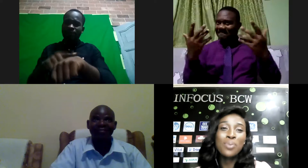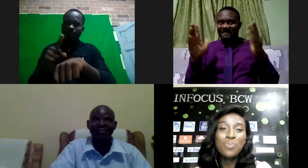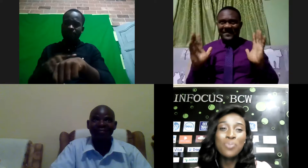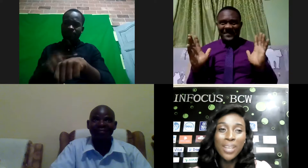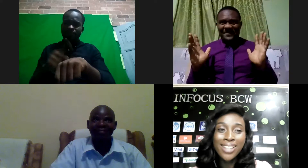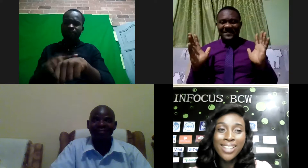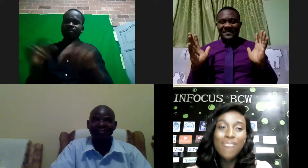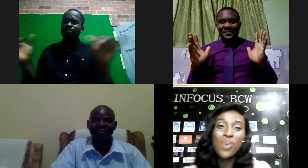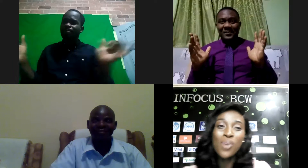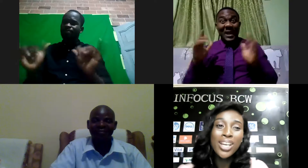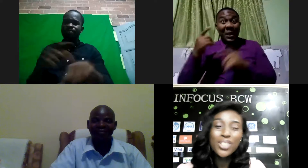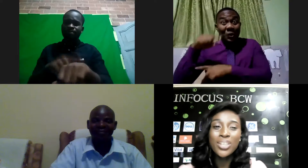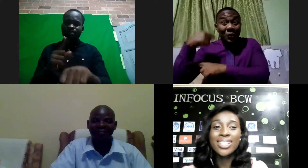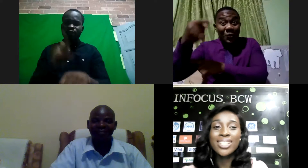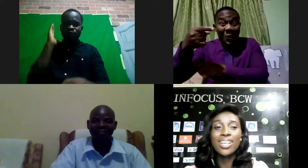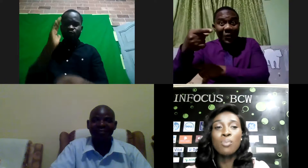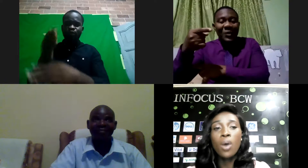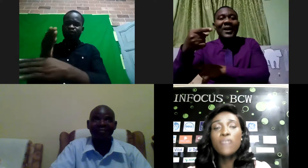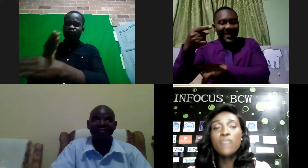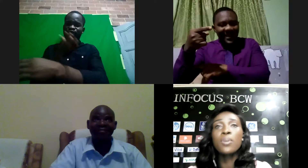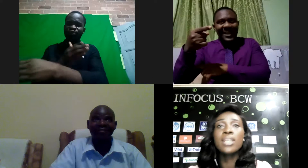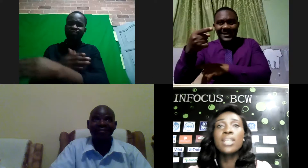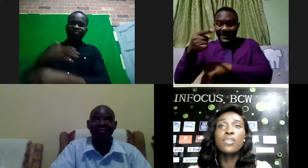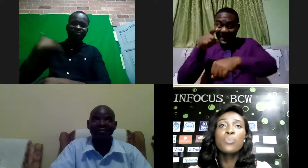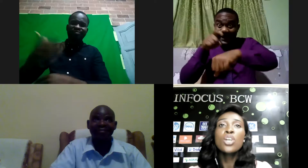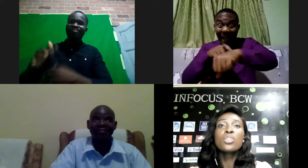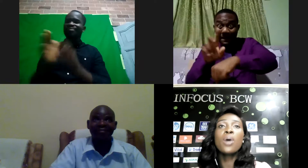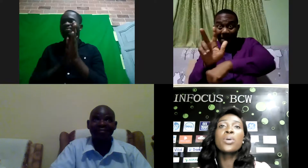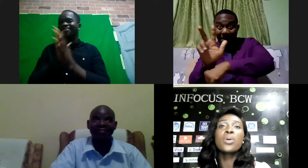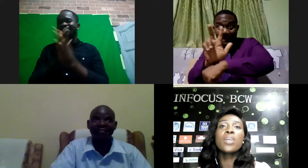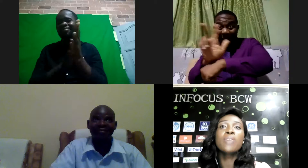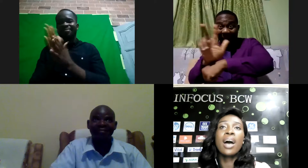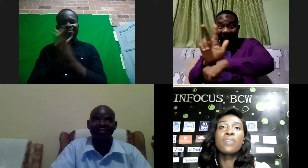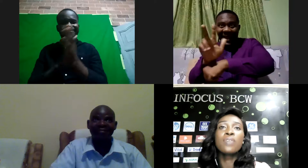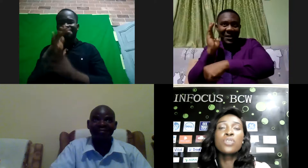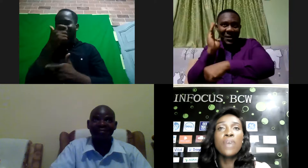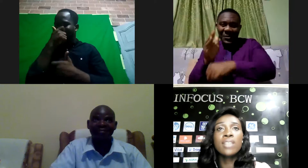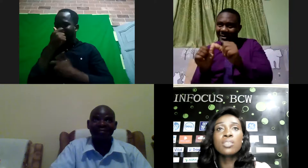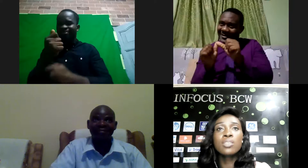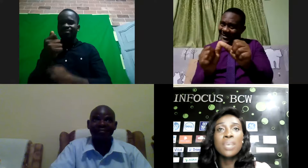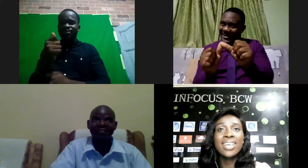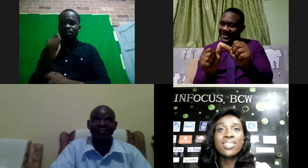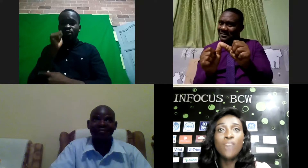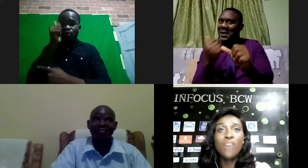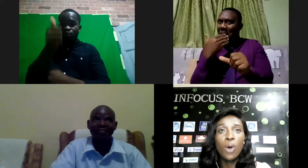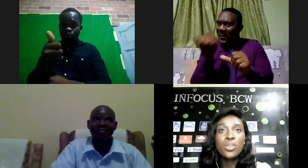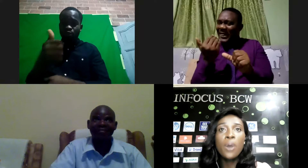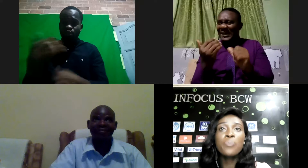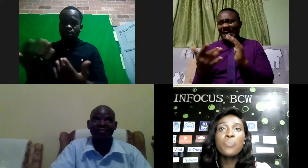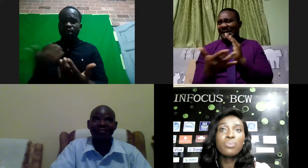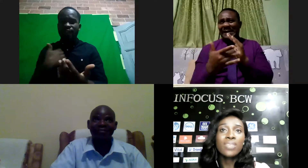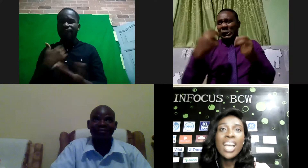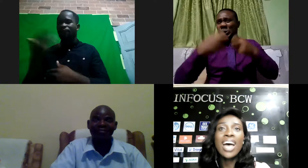to be better and more interesting and more informative. Tomorrow, we're going to have great speakers